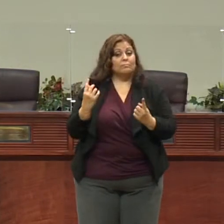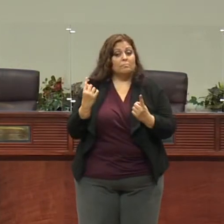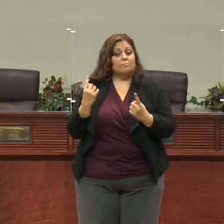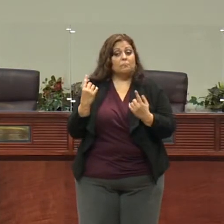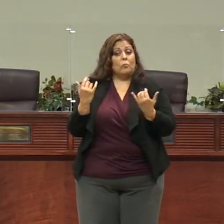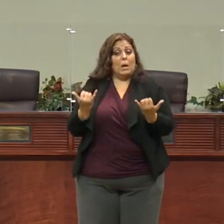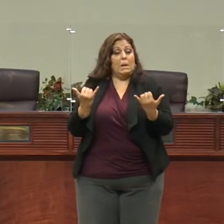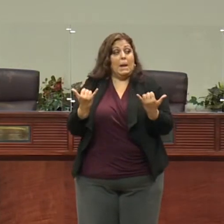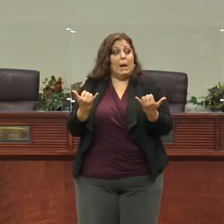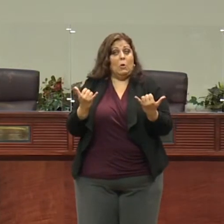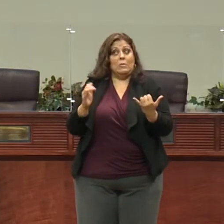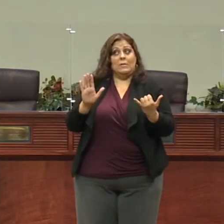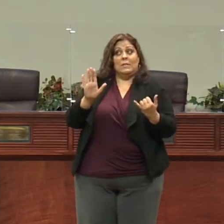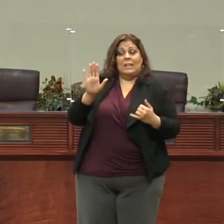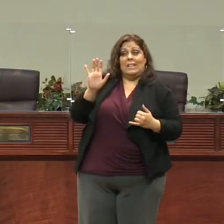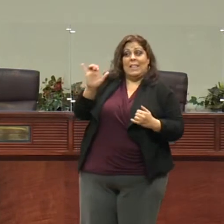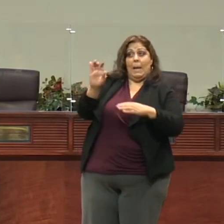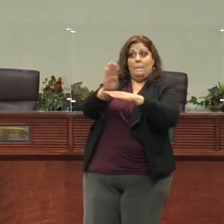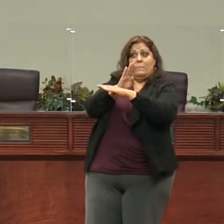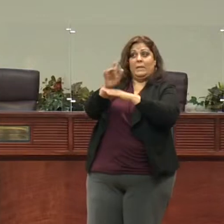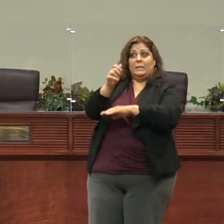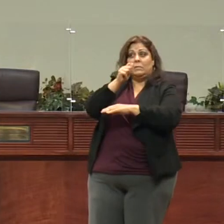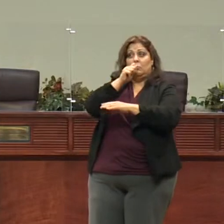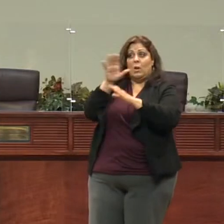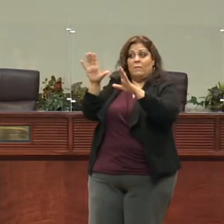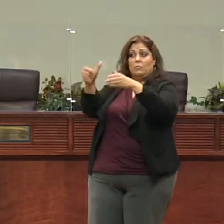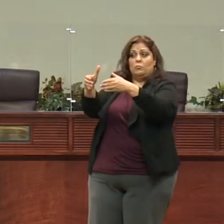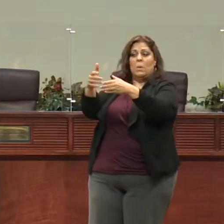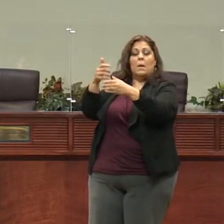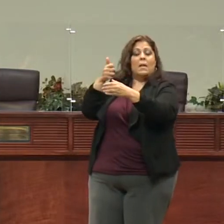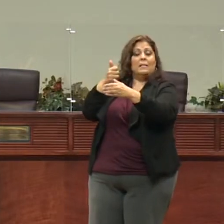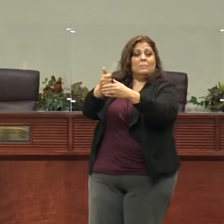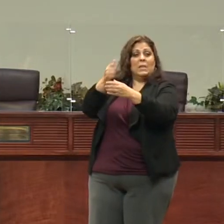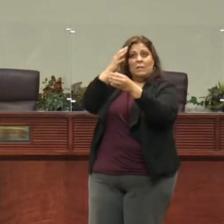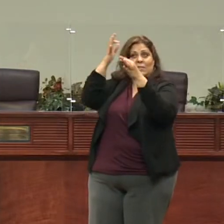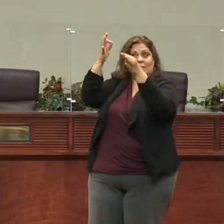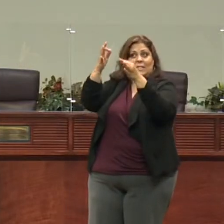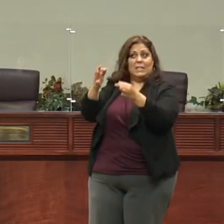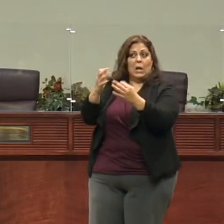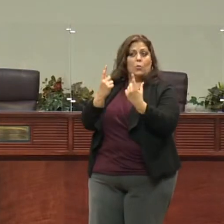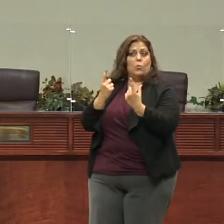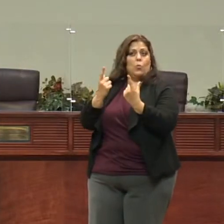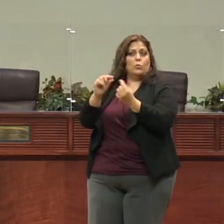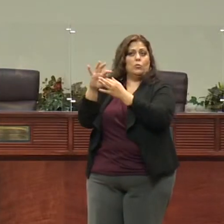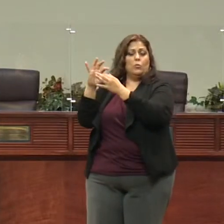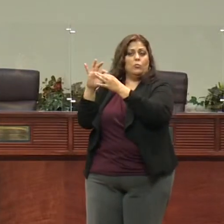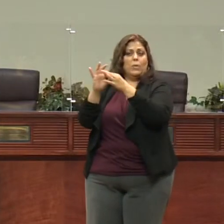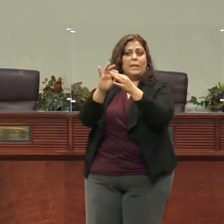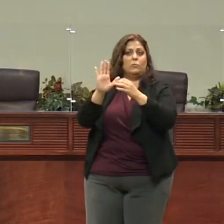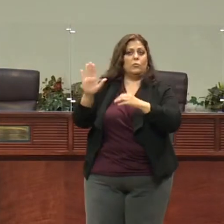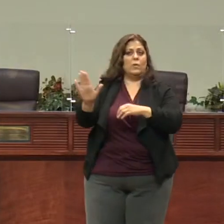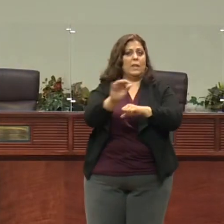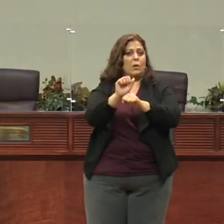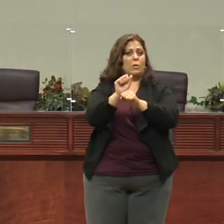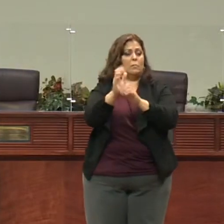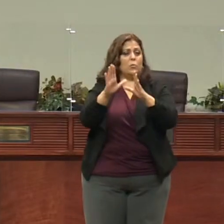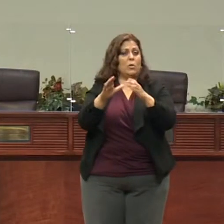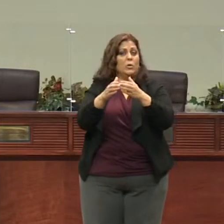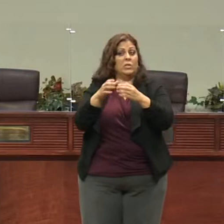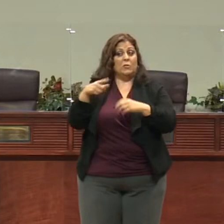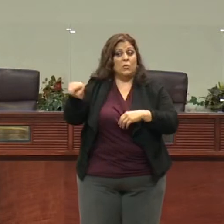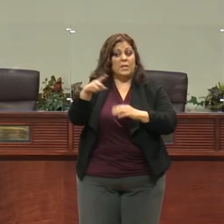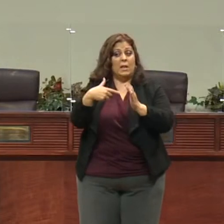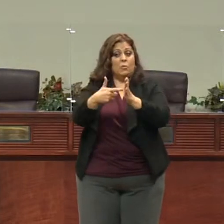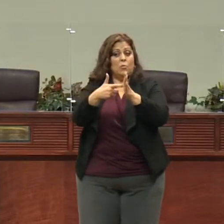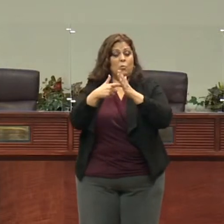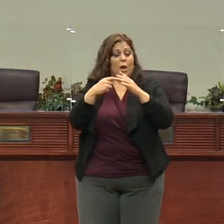to those private businesses to make decisions as it relates to their employees and whether or not they will mandate the wearing of facial